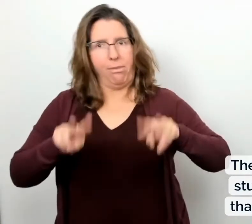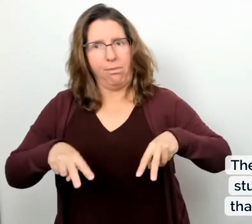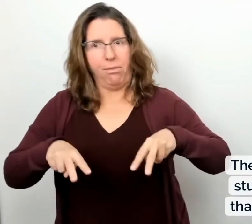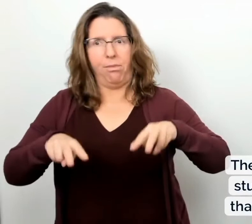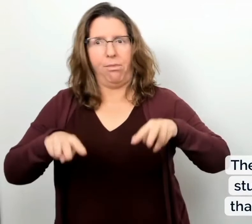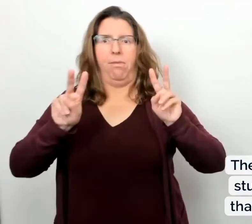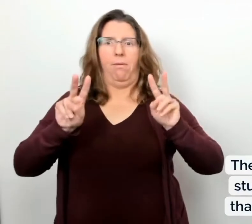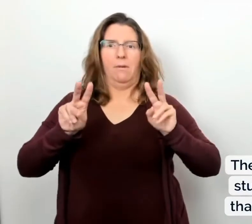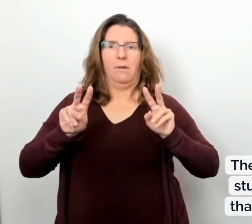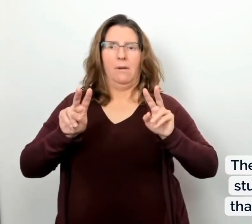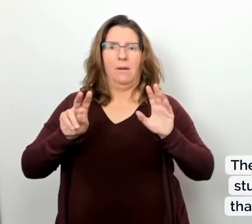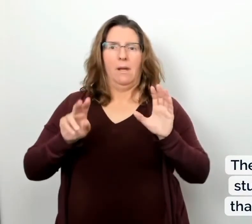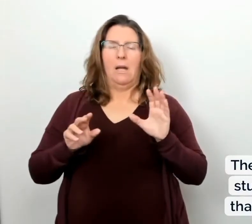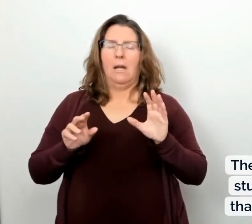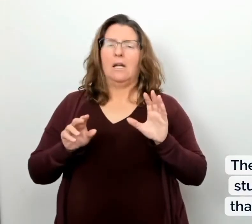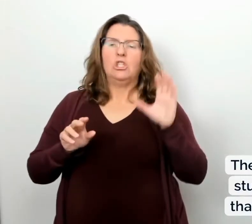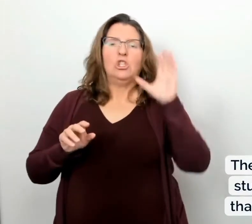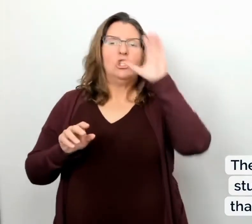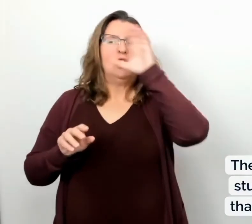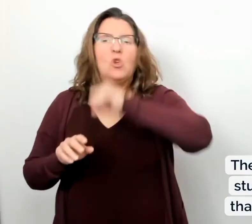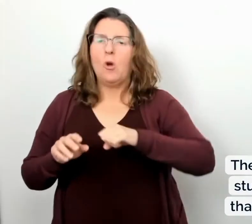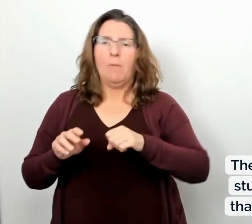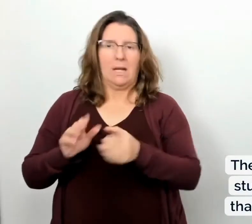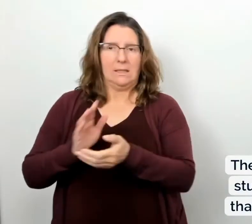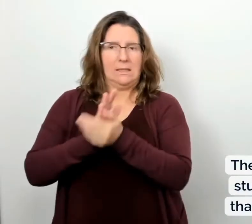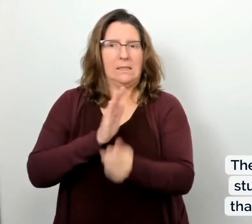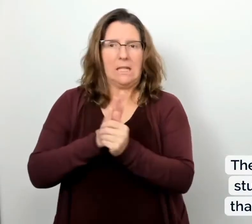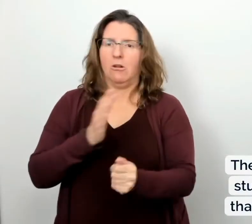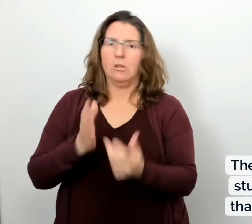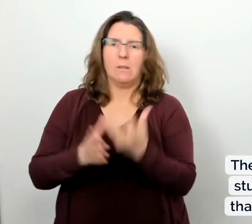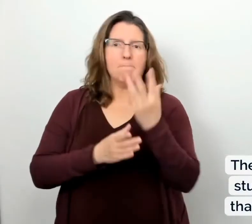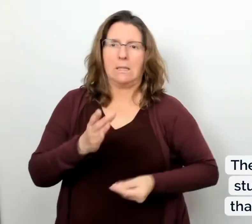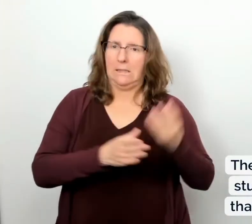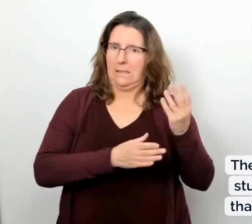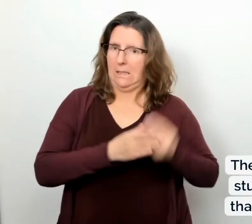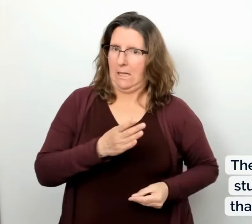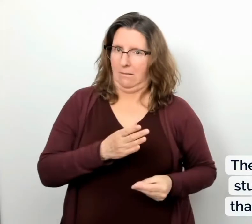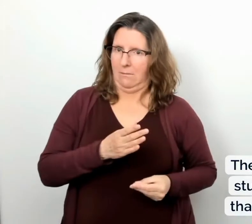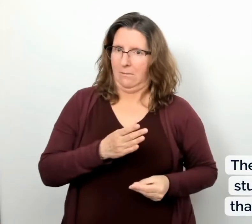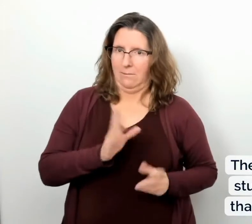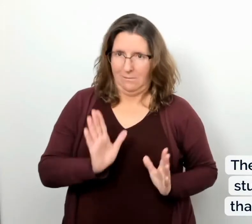with. It shows us the educational system is still steeped in the deficit model of